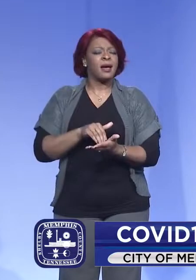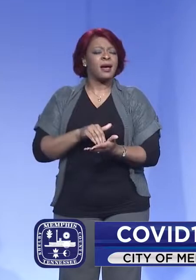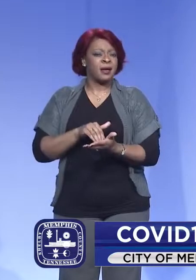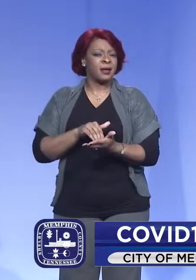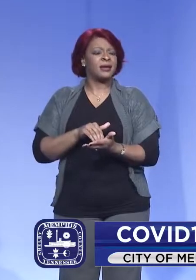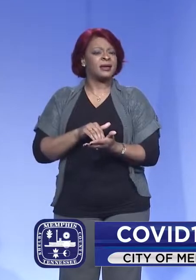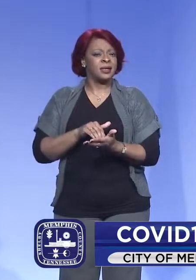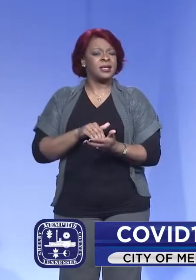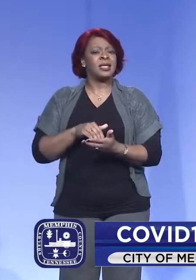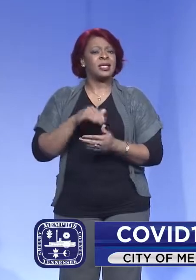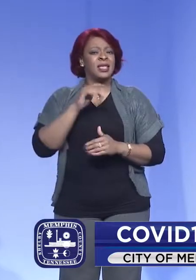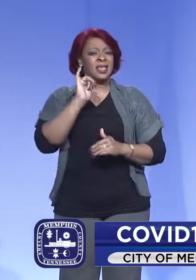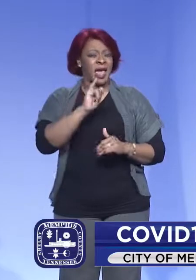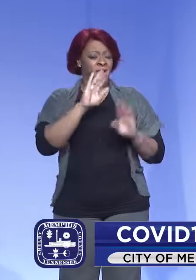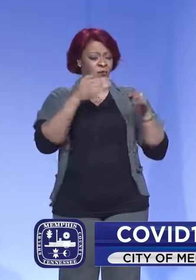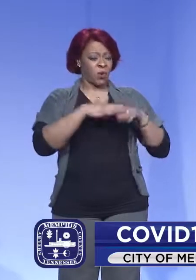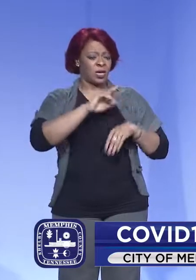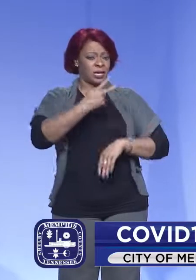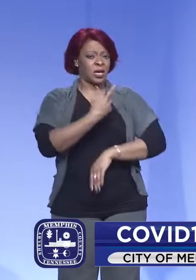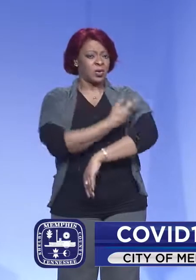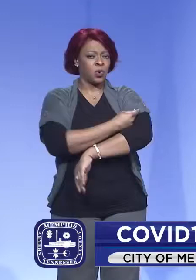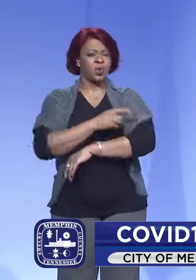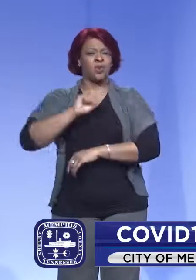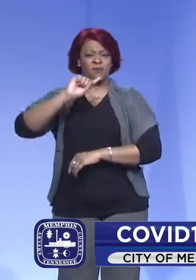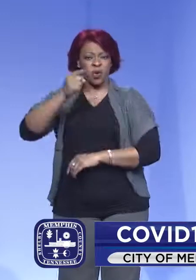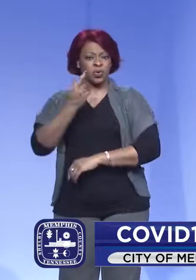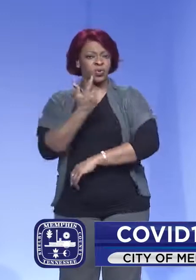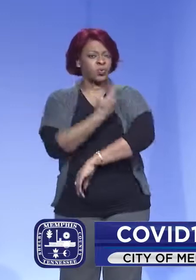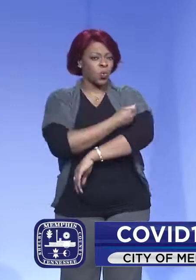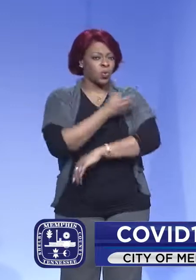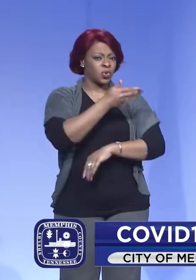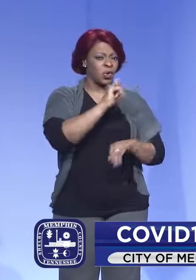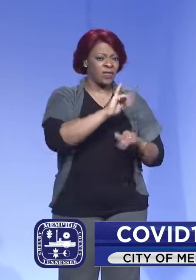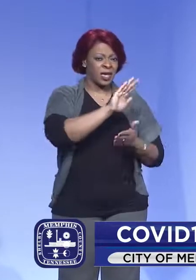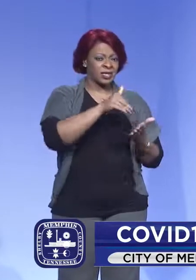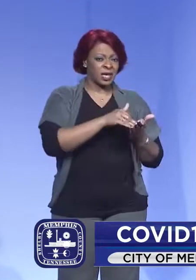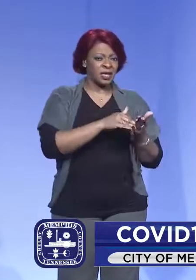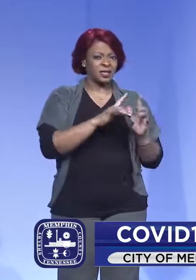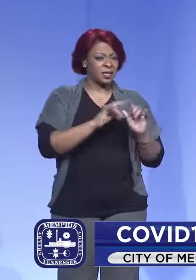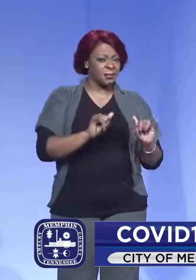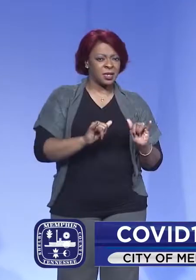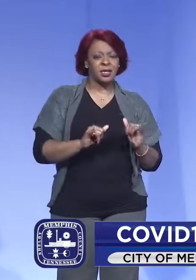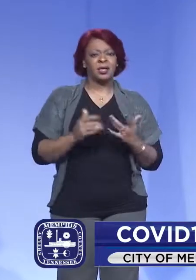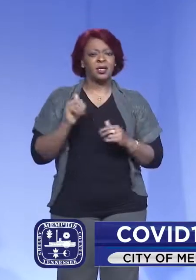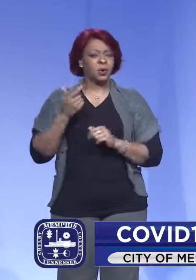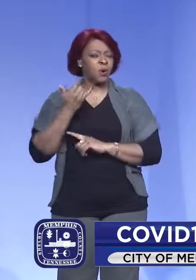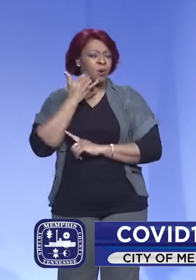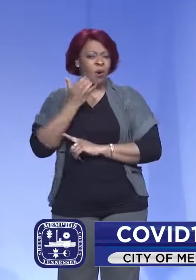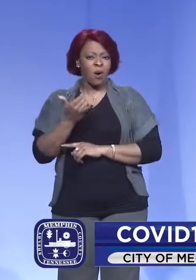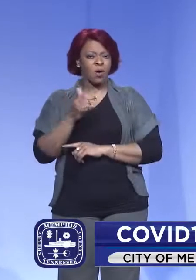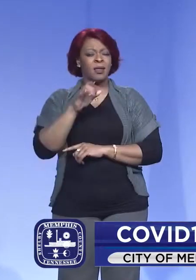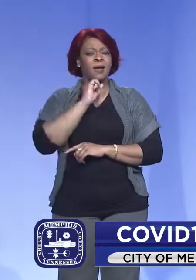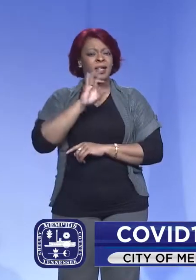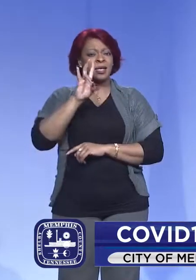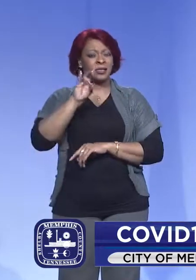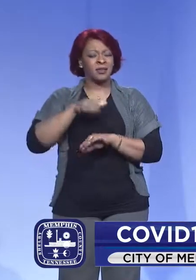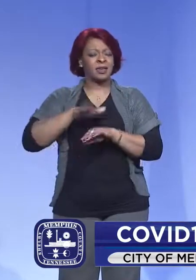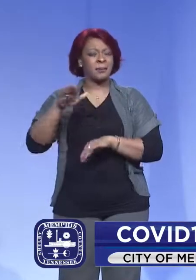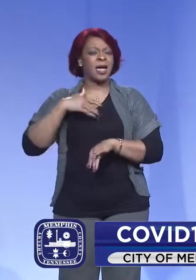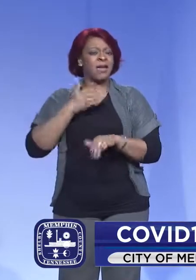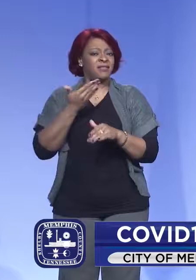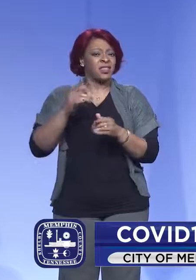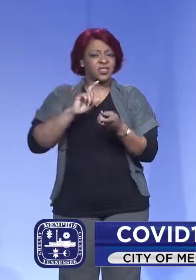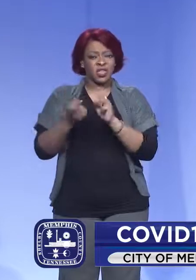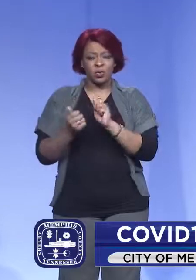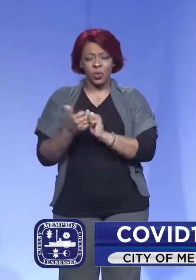focusing on second doses, should there be first doses there if anyone is called up? And you know, with the 70 and older, have things changed